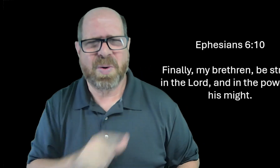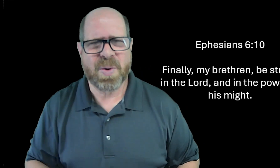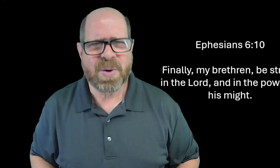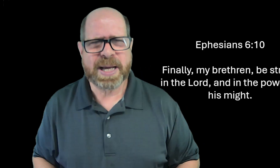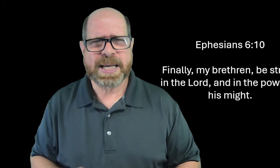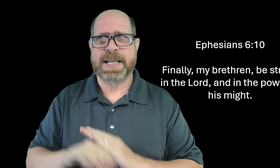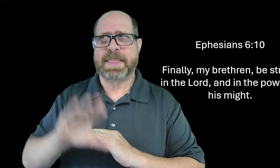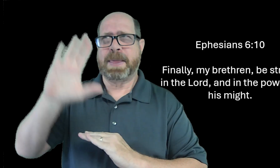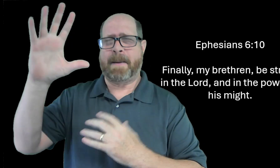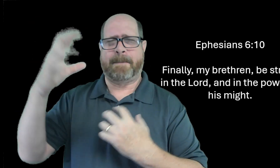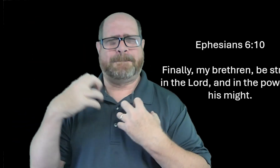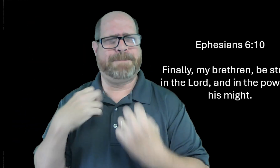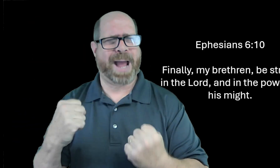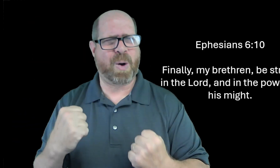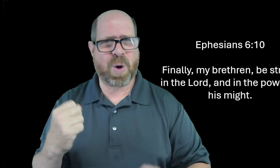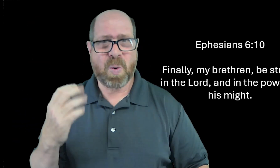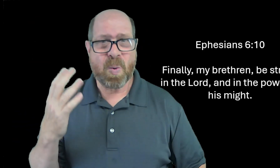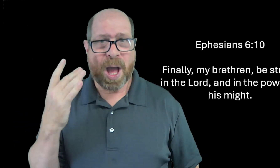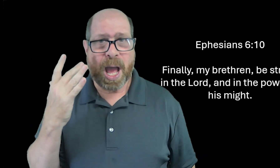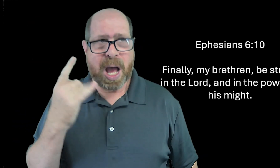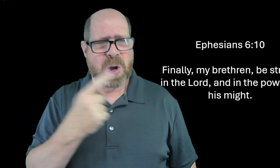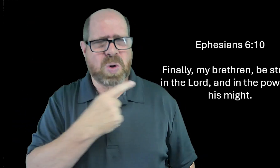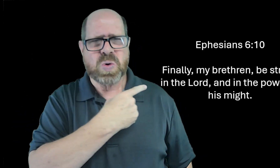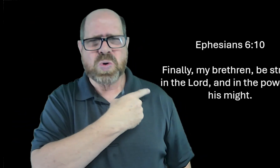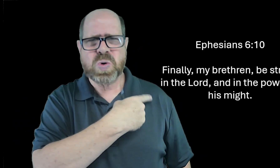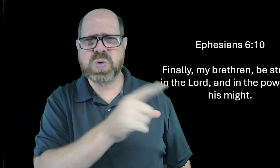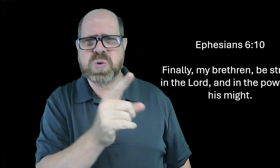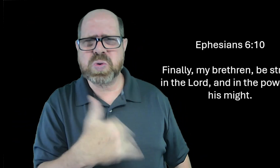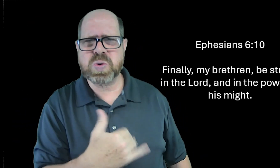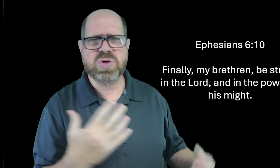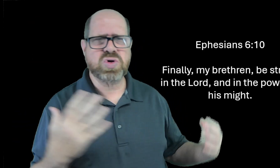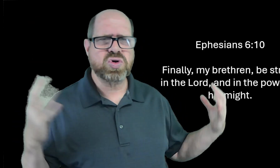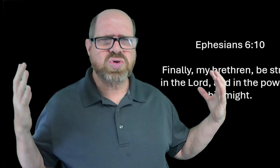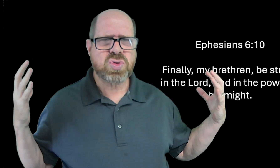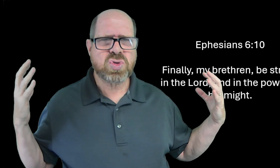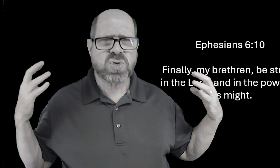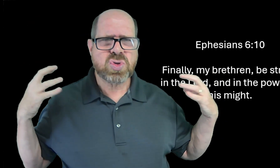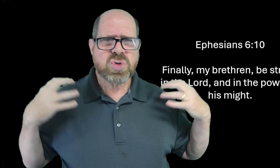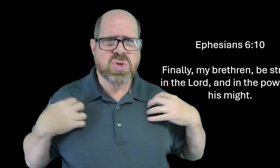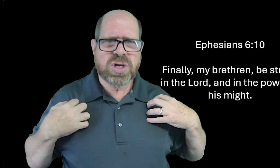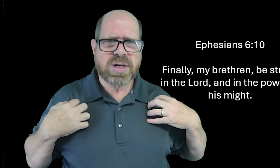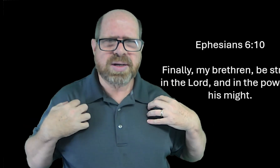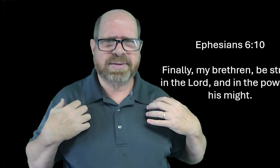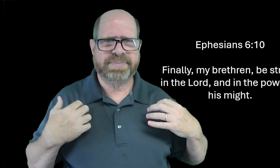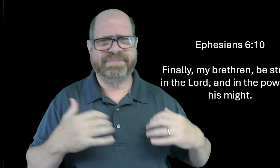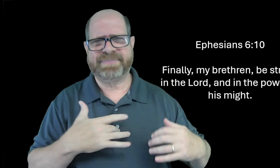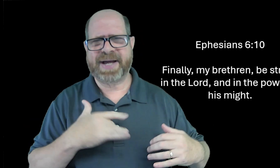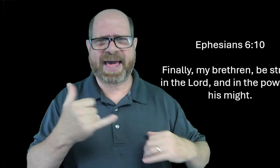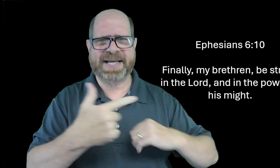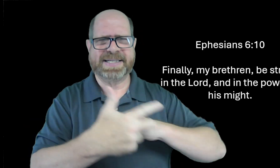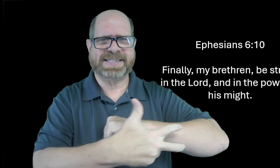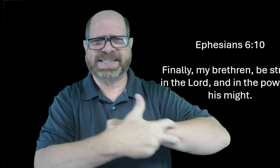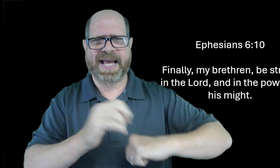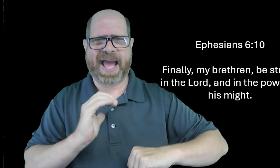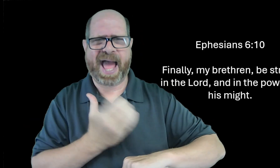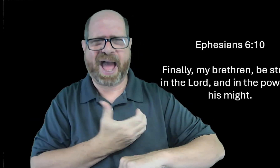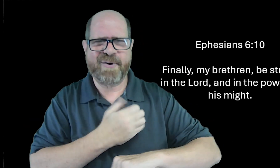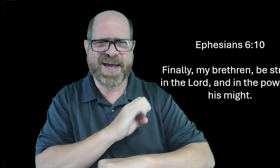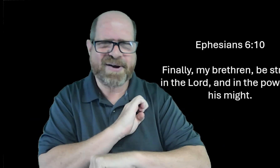in the Lord because he has power and might. The world will try to get you